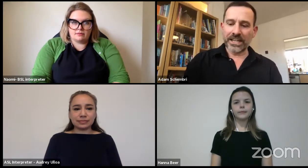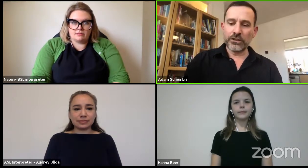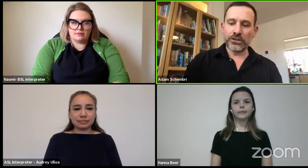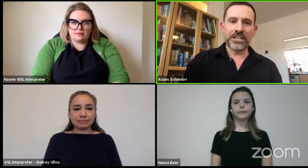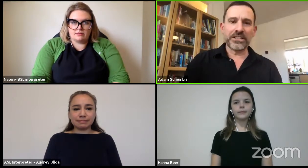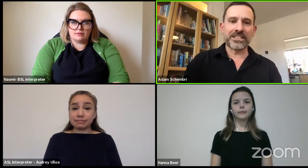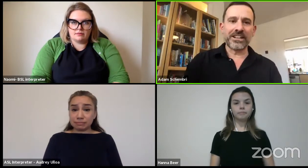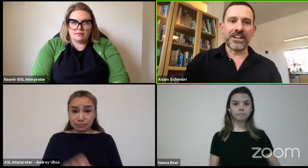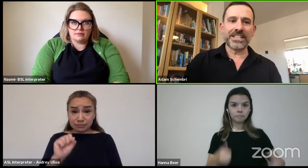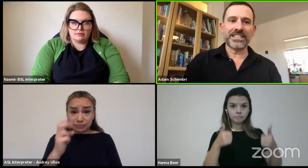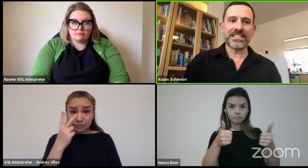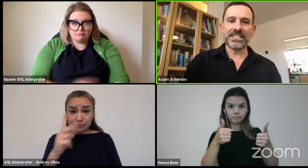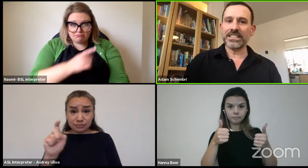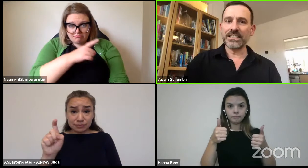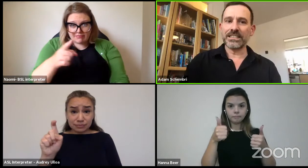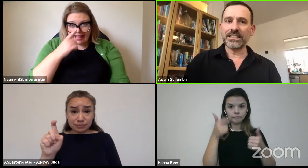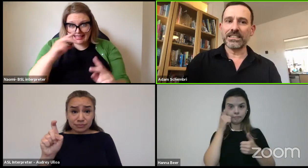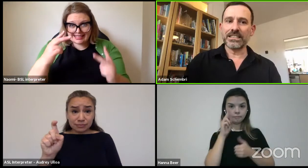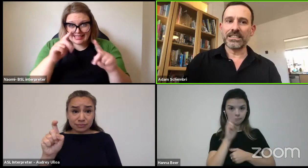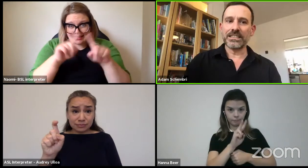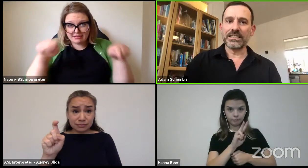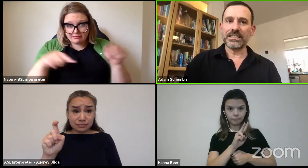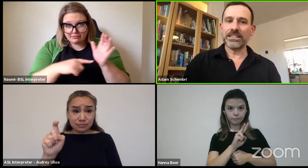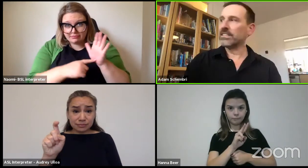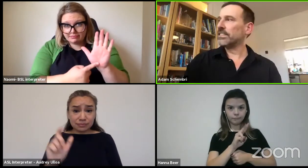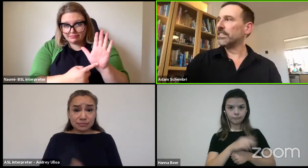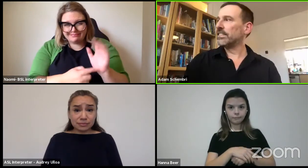Okay, can you see the slides?